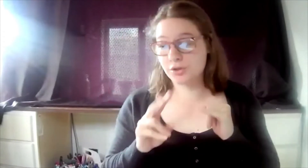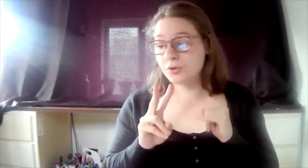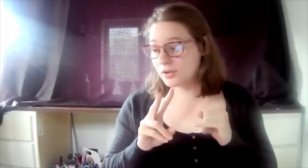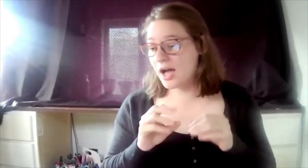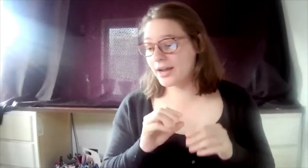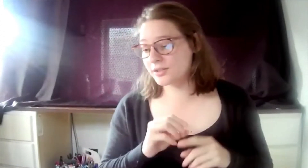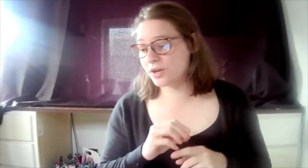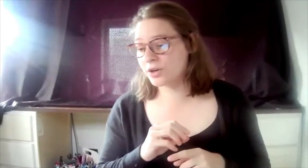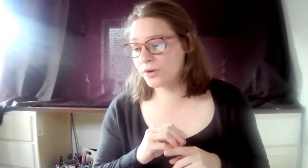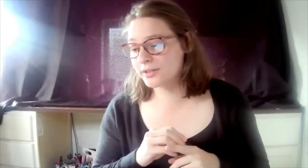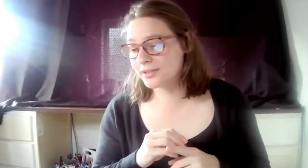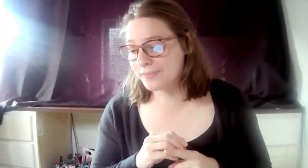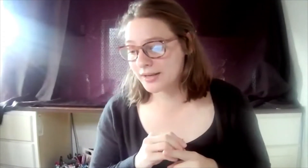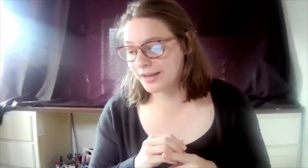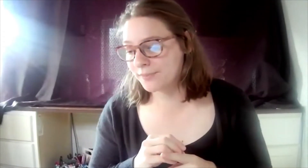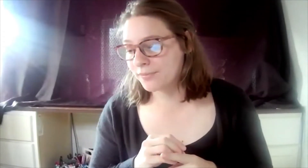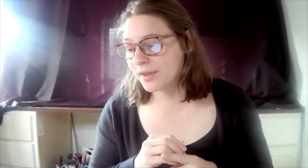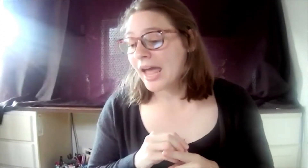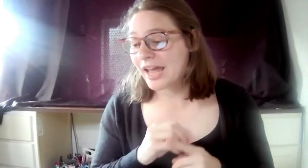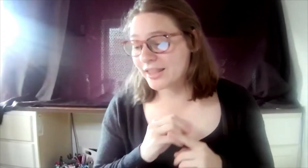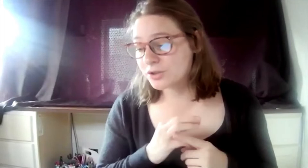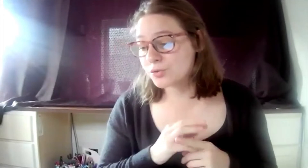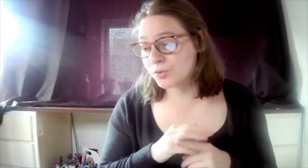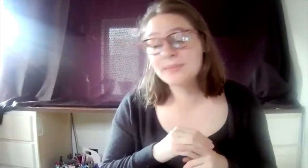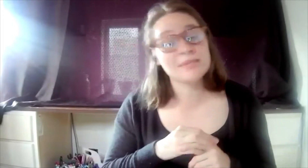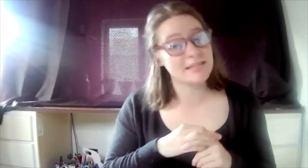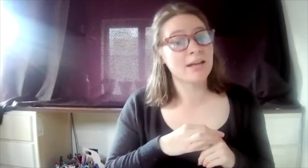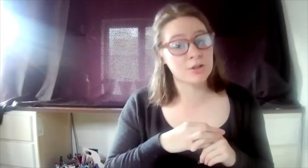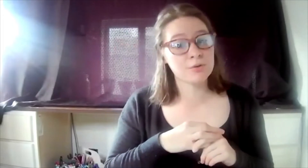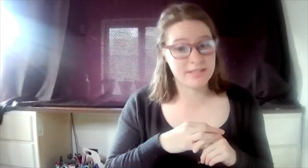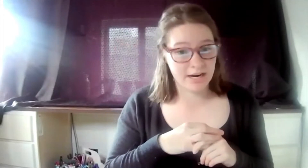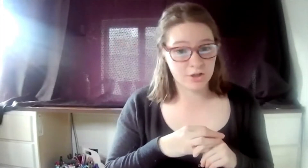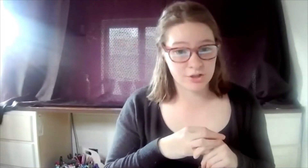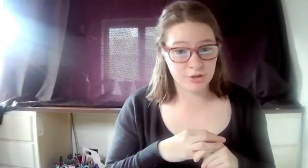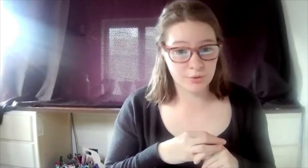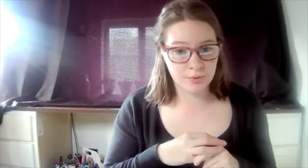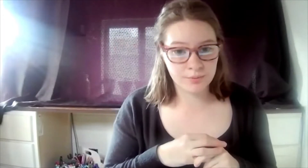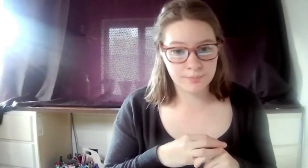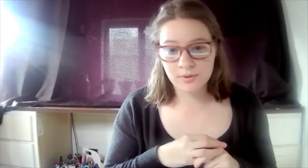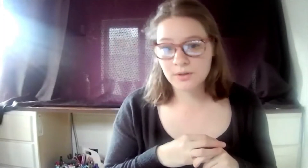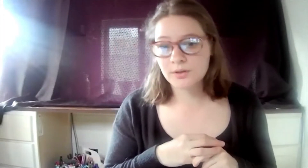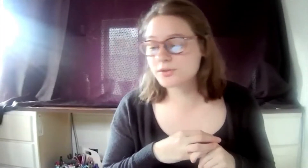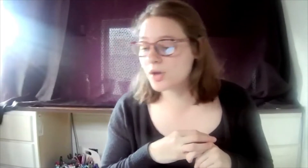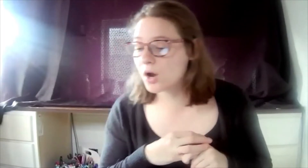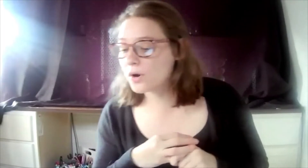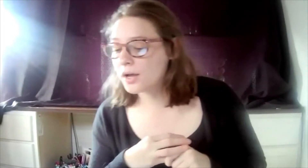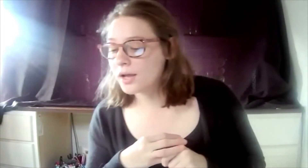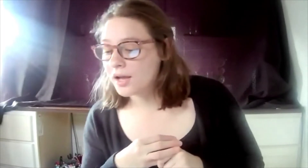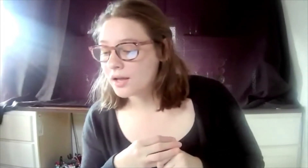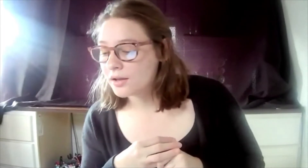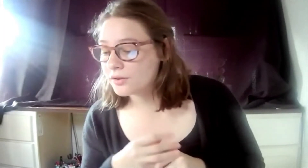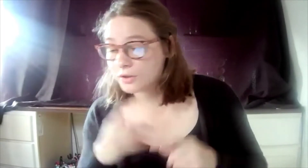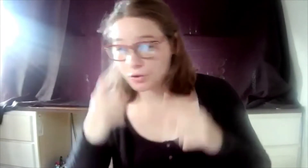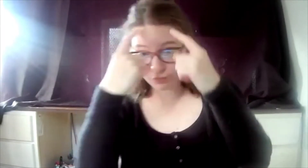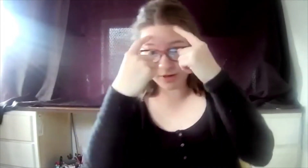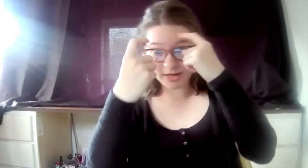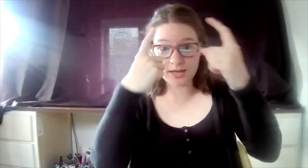two lines are going to be, and the dreams that you dare to. So the